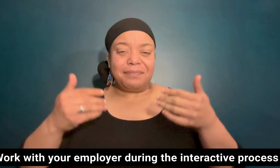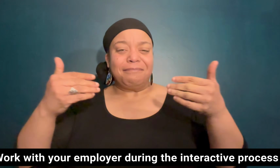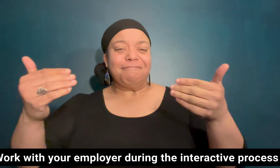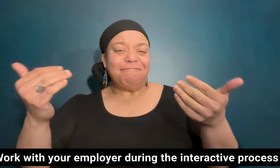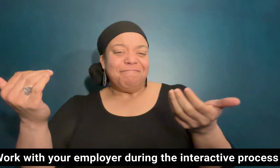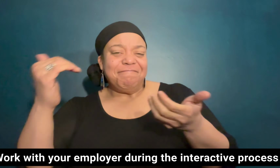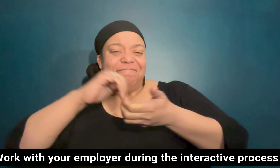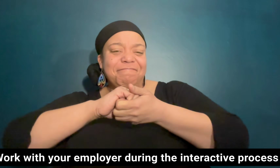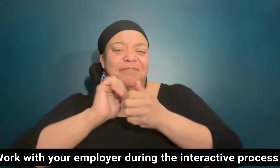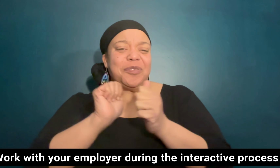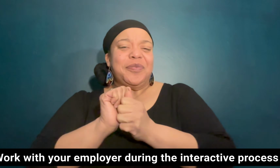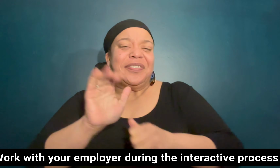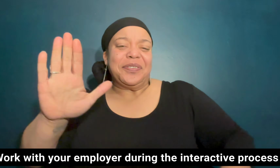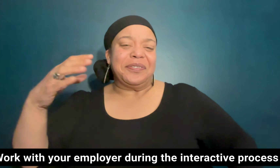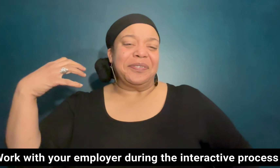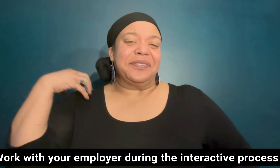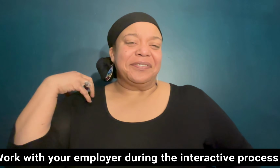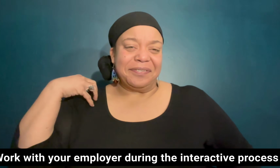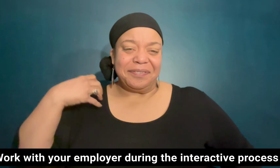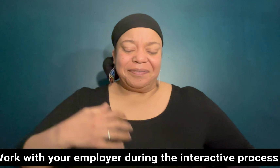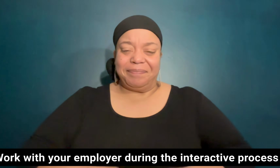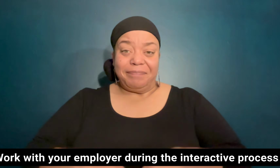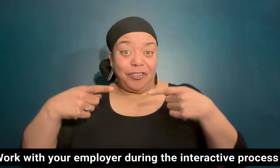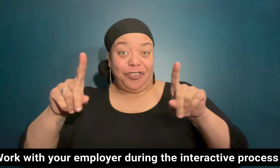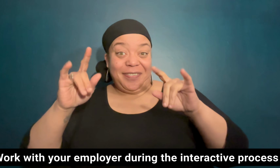Work with your employer during the interactive process